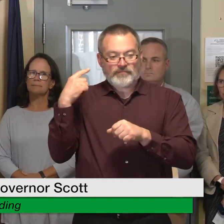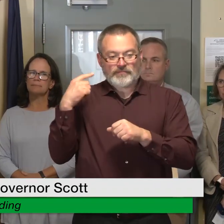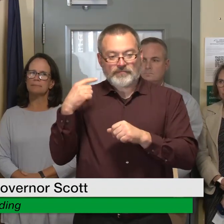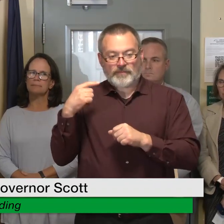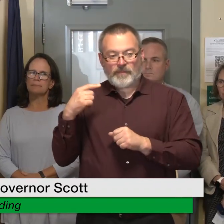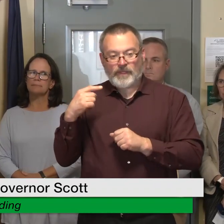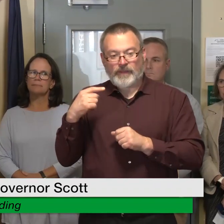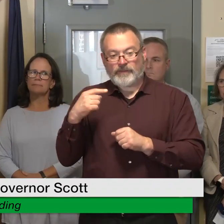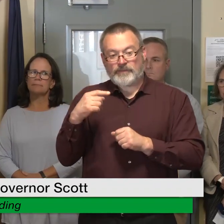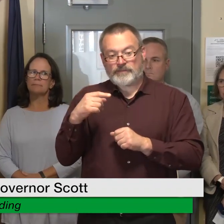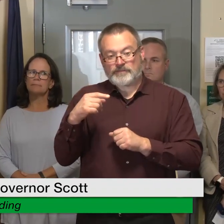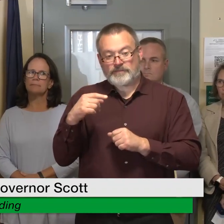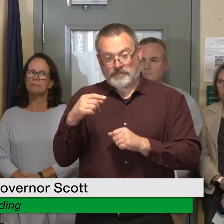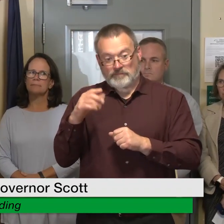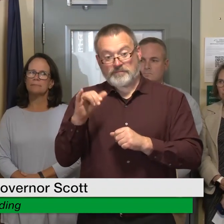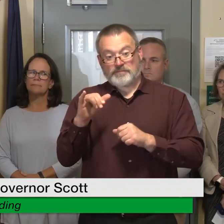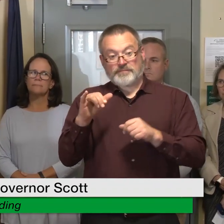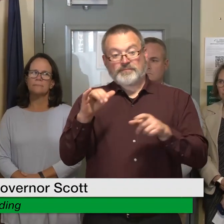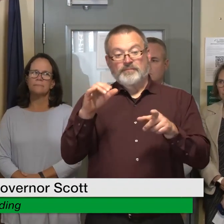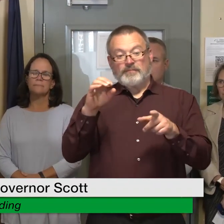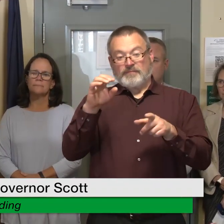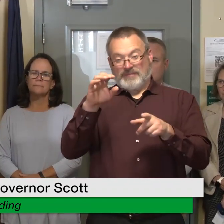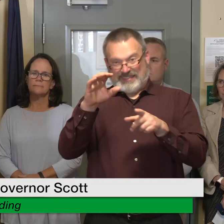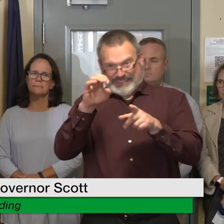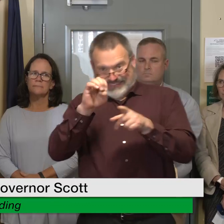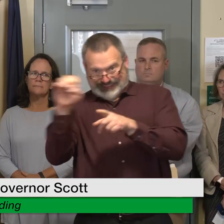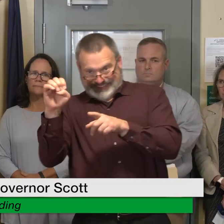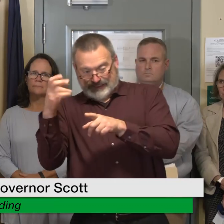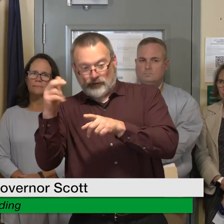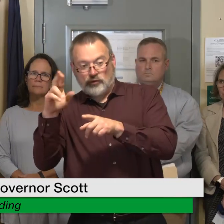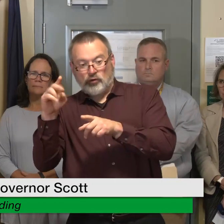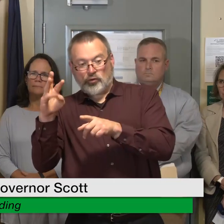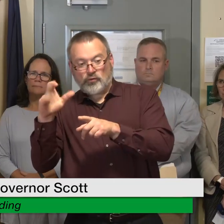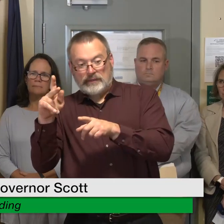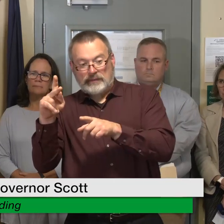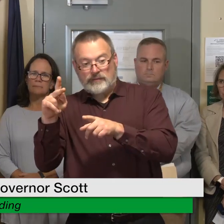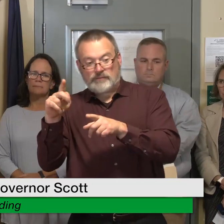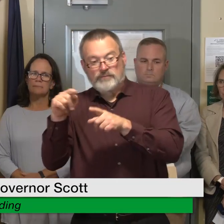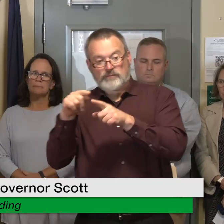the trail is closed from East Hardwick to Greensboro Bend.